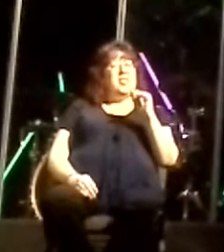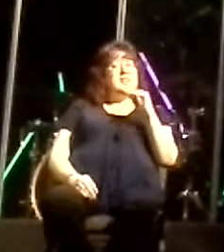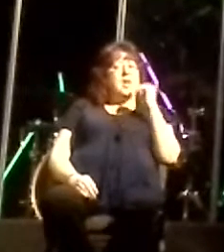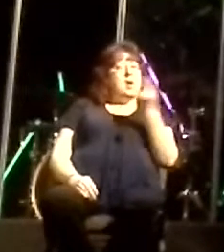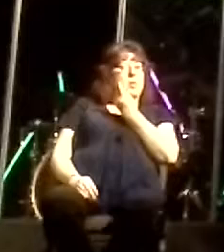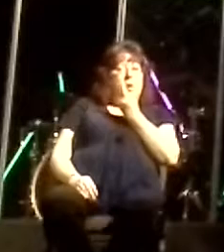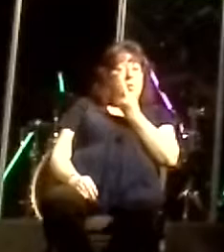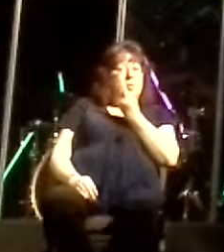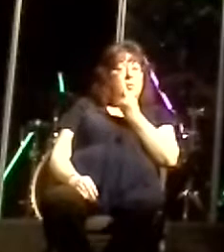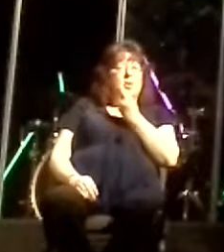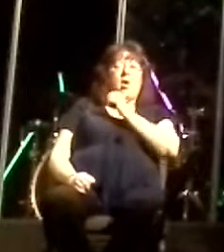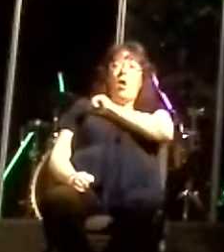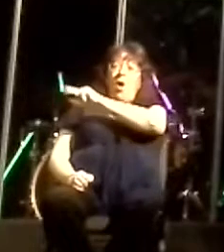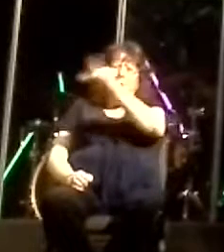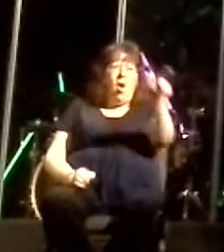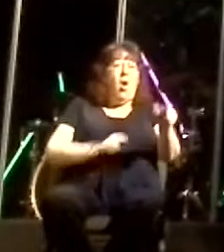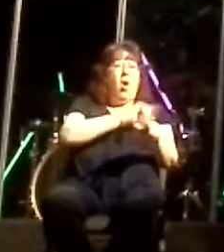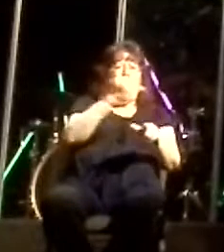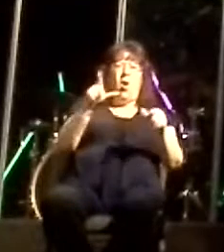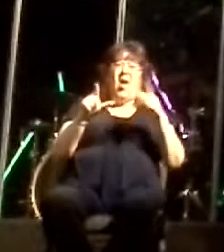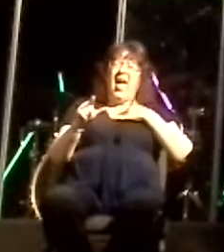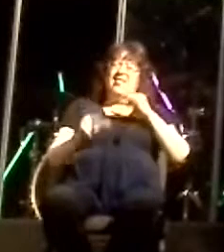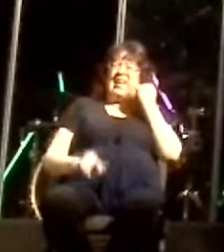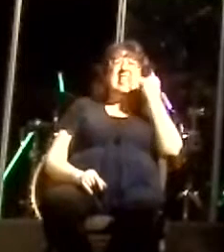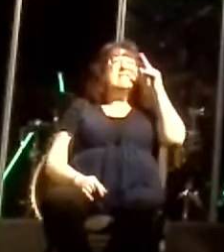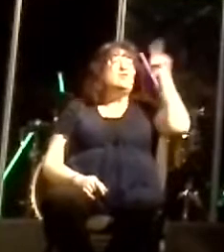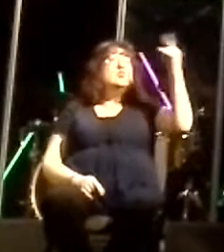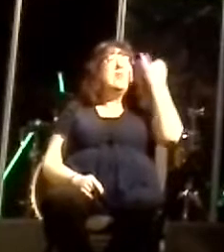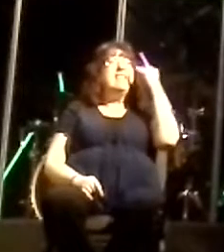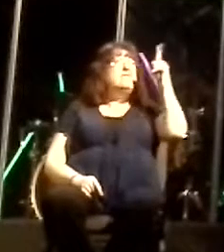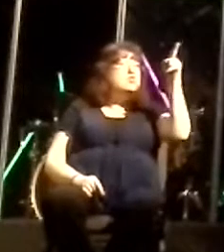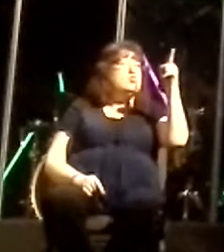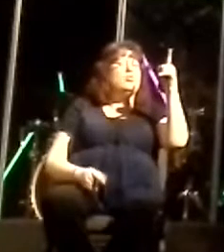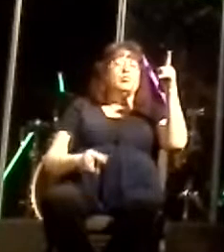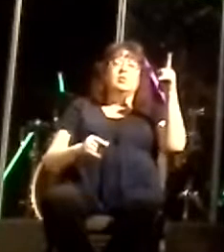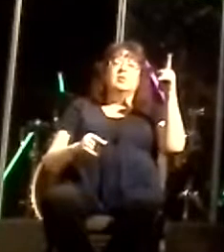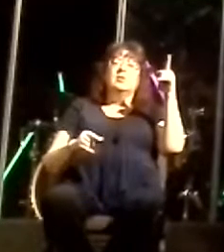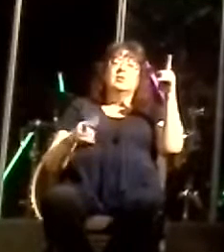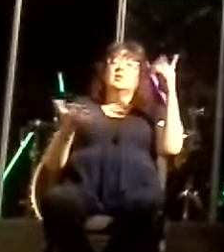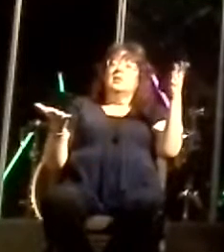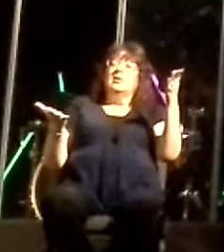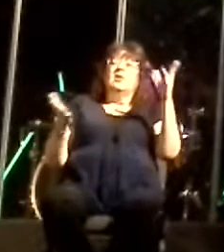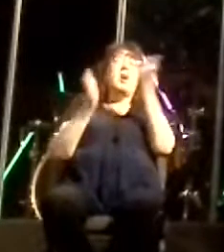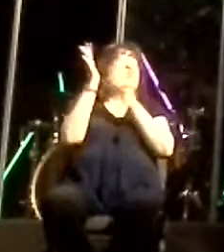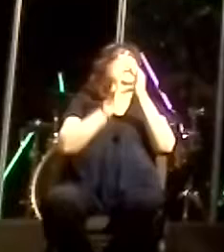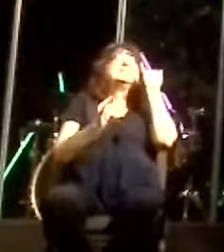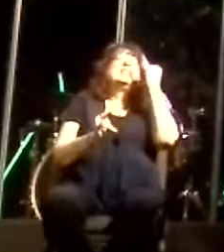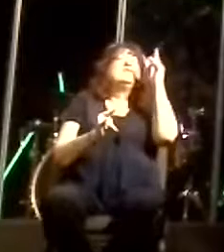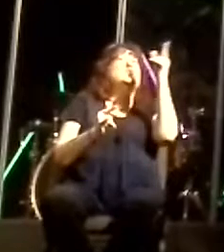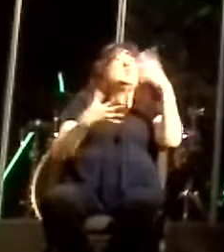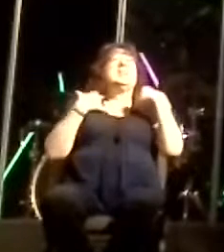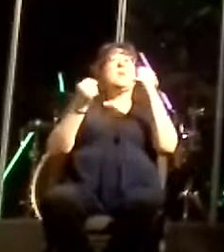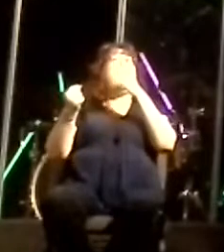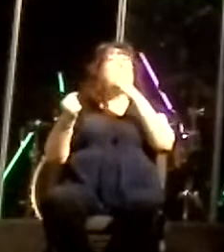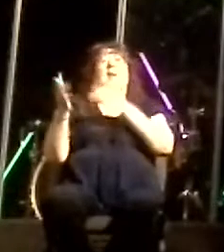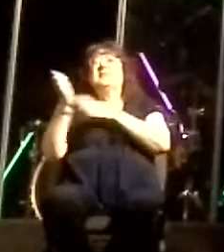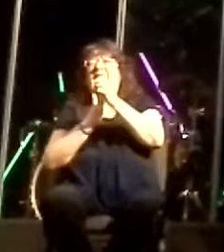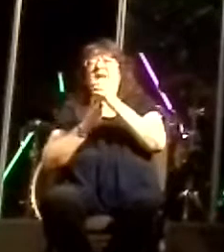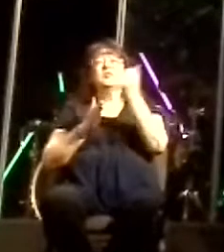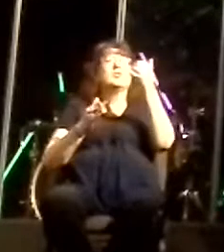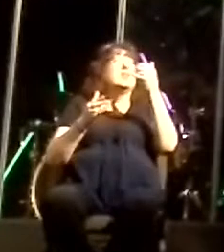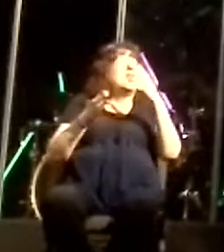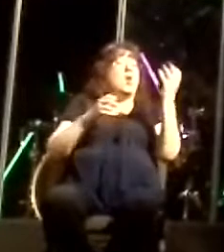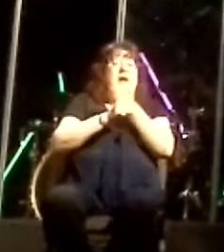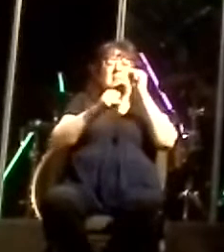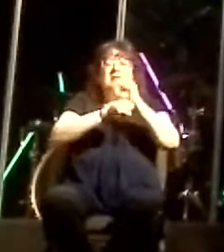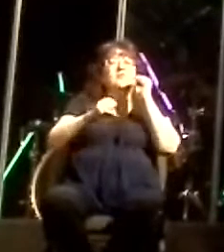not alone in this. All of us have had those "if you" moments with Jesus. "Oh, Jesus, if you just healed my mom's cancer or got me